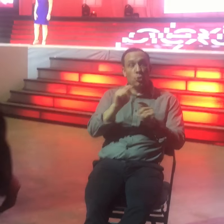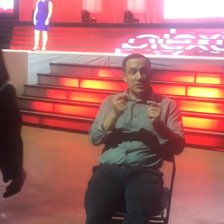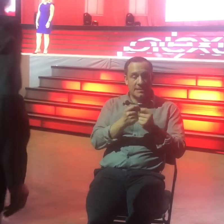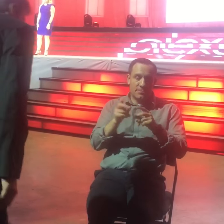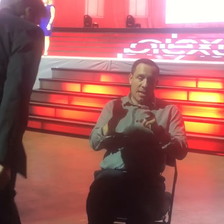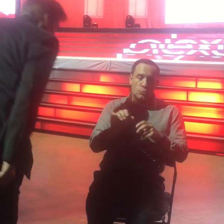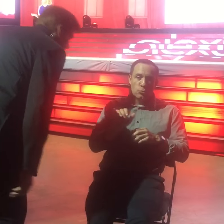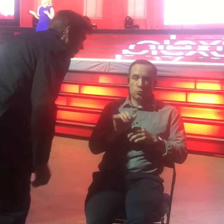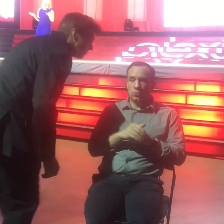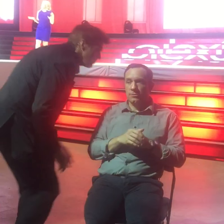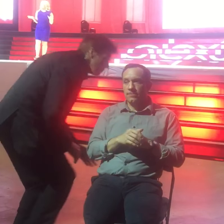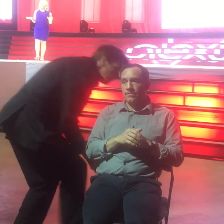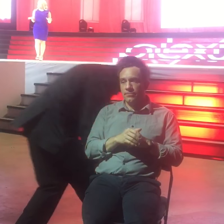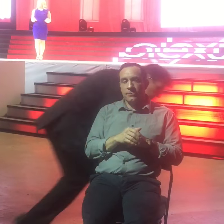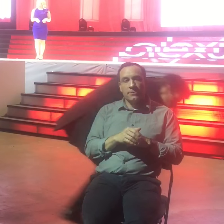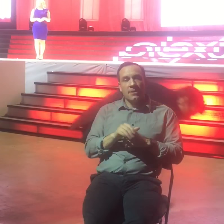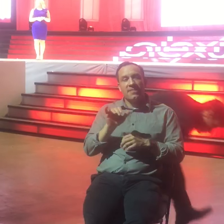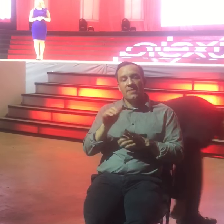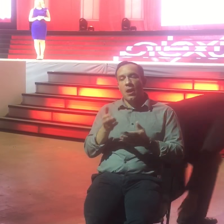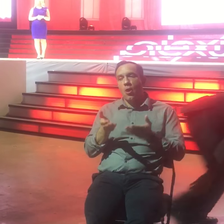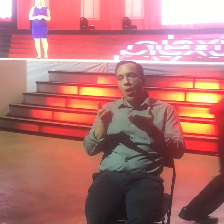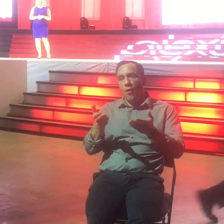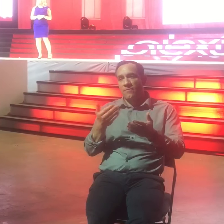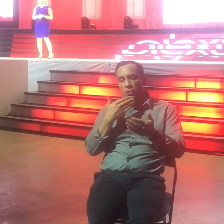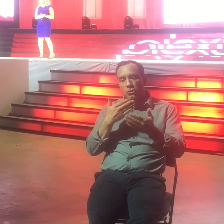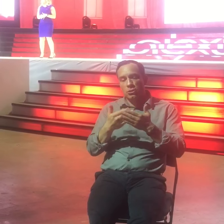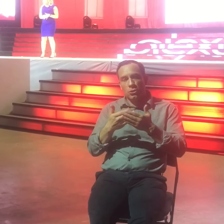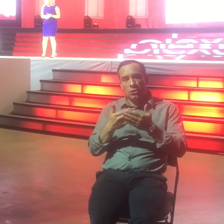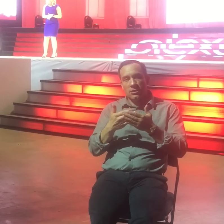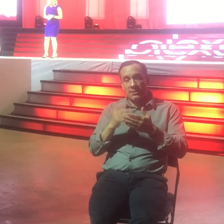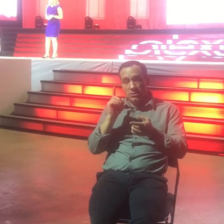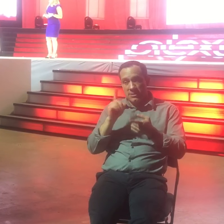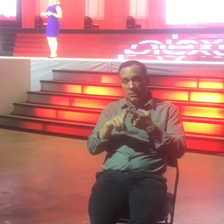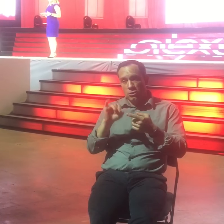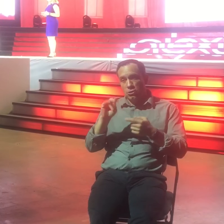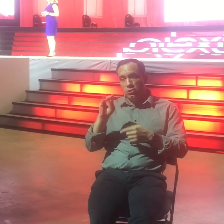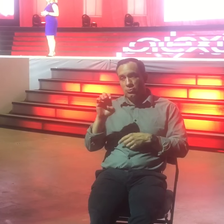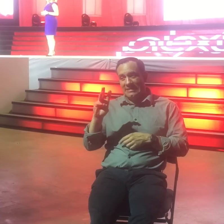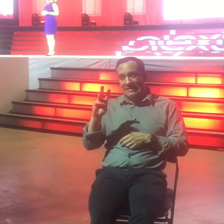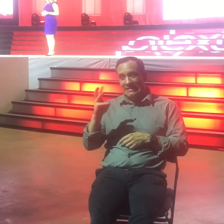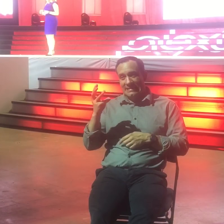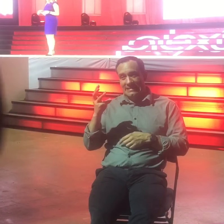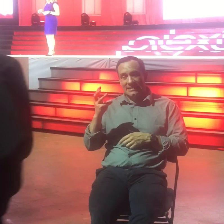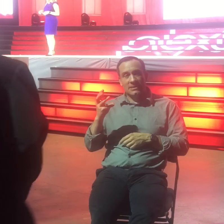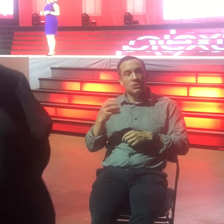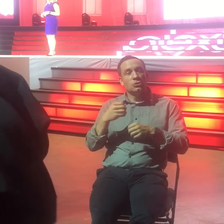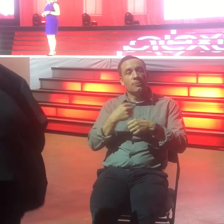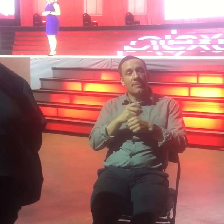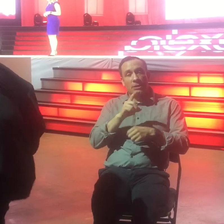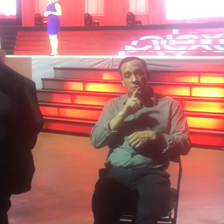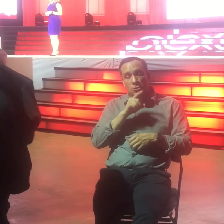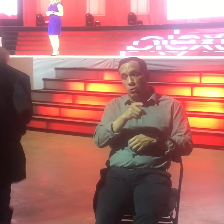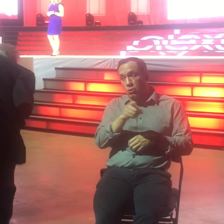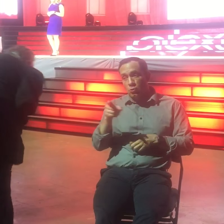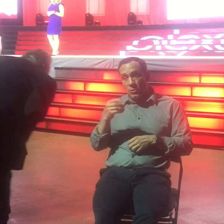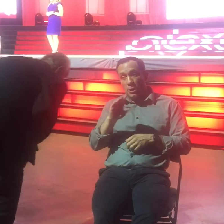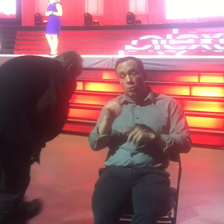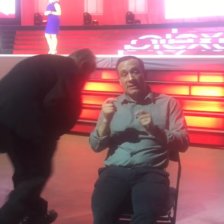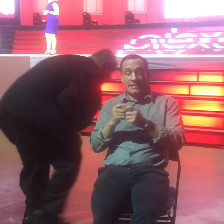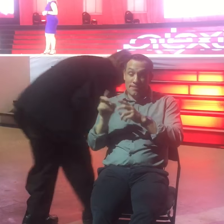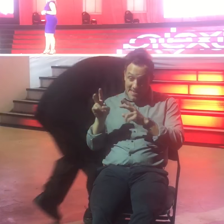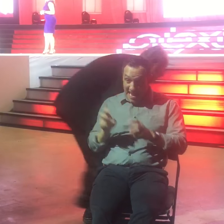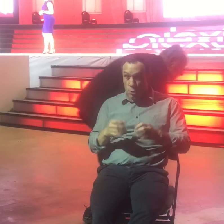thing. Again, this offer is going to be good through June 6th. So be sure you and your team members tonight download LEXI right away